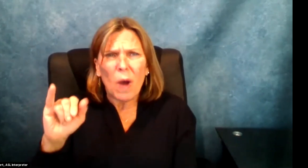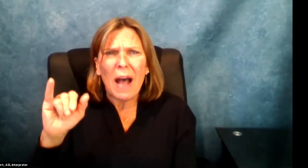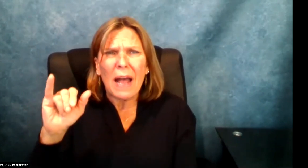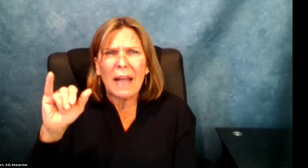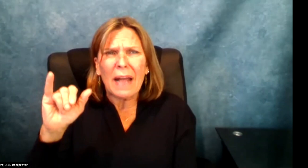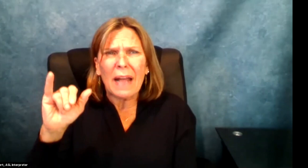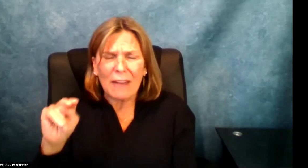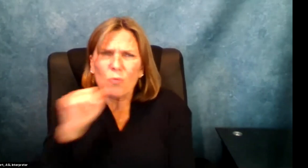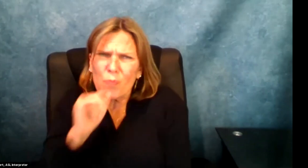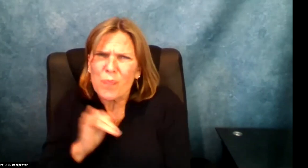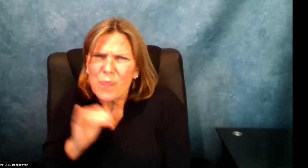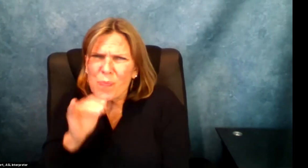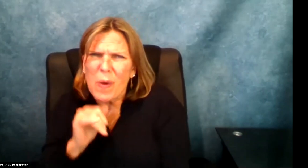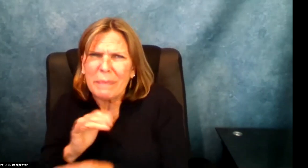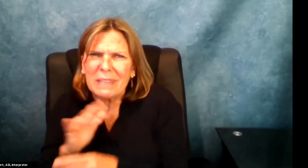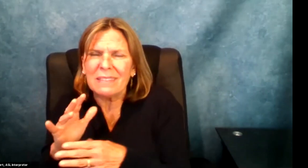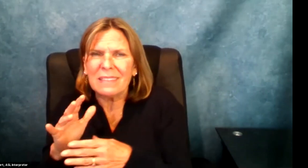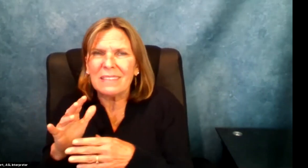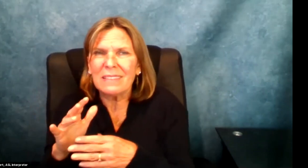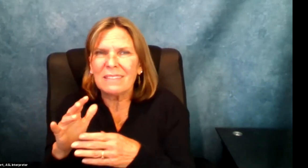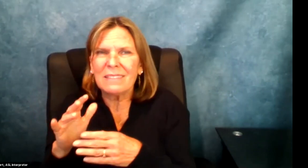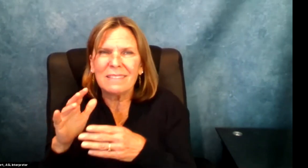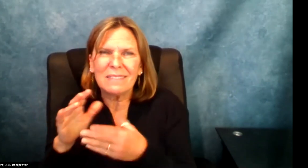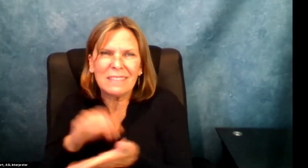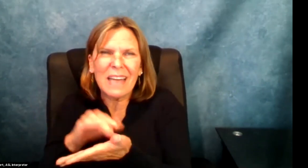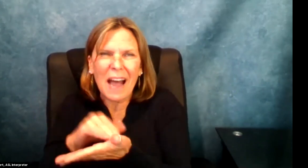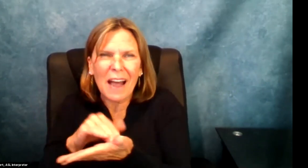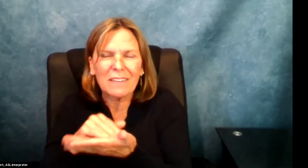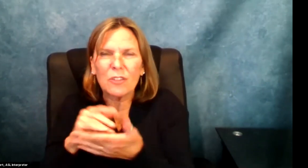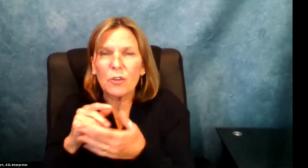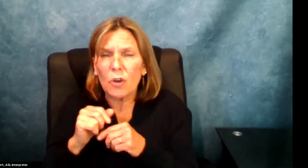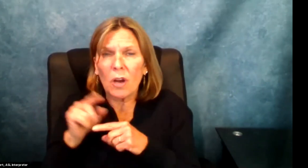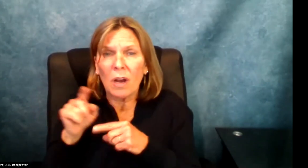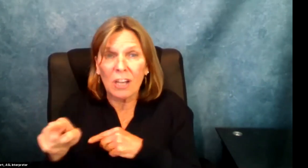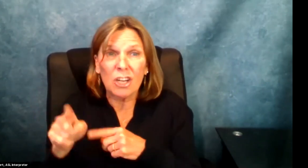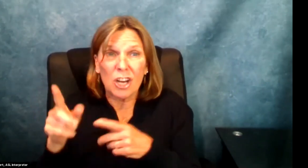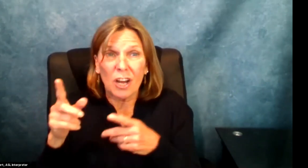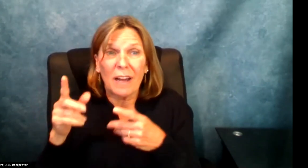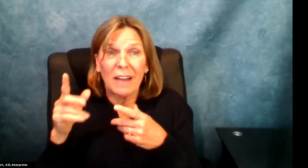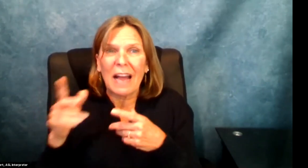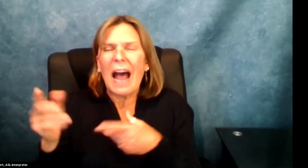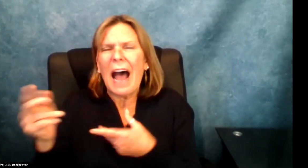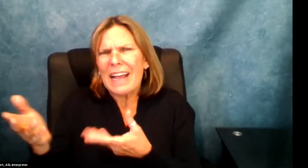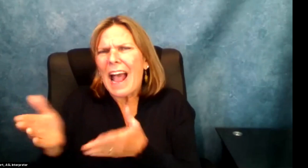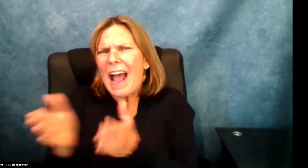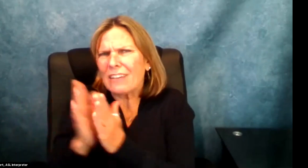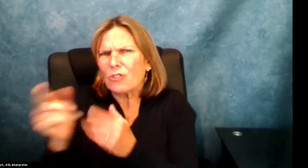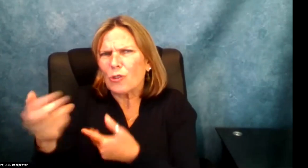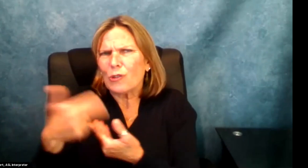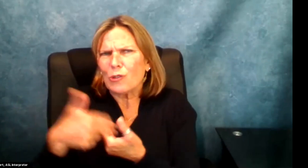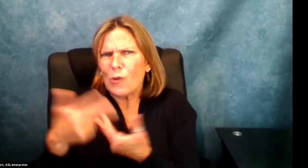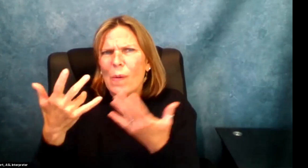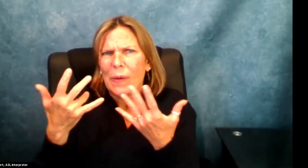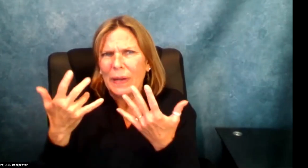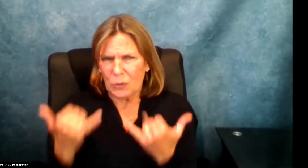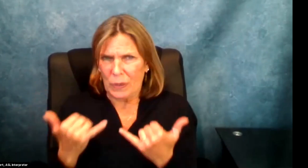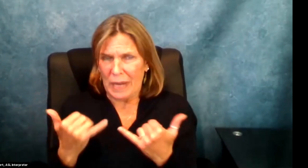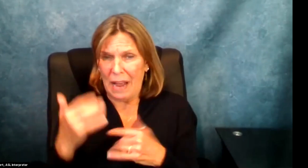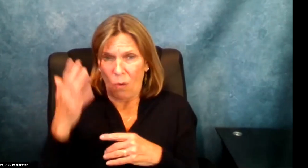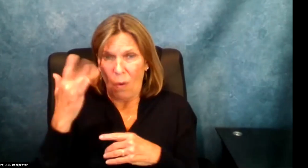asked her to participate because, number 1, she may know a lot of you. Number 2, she and I share